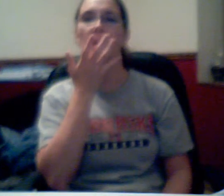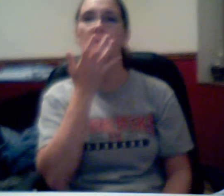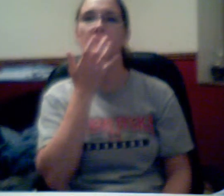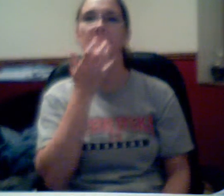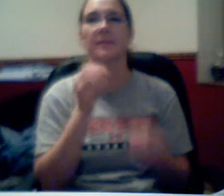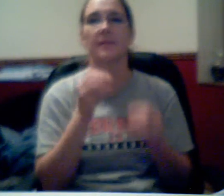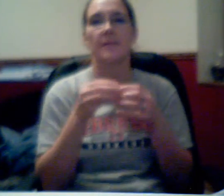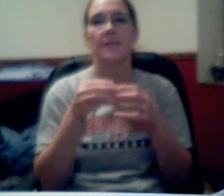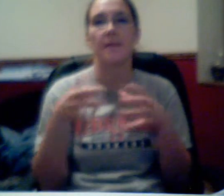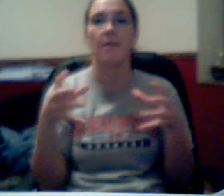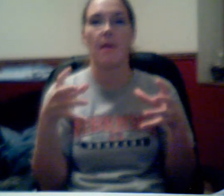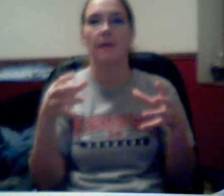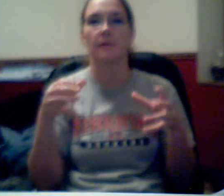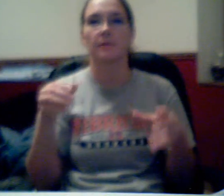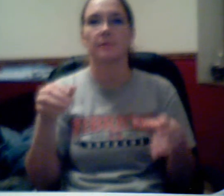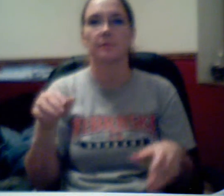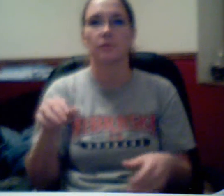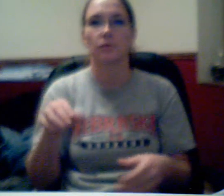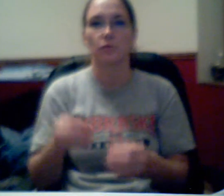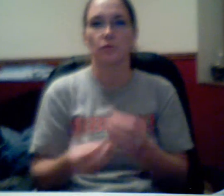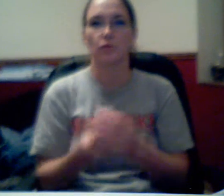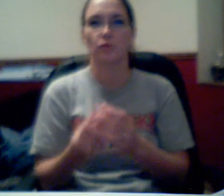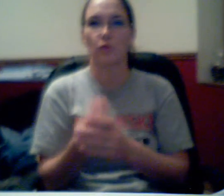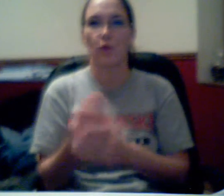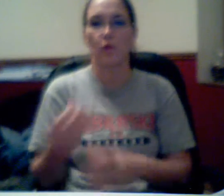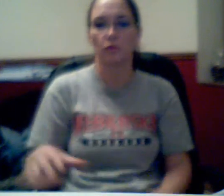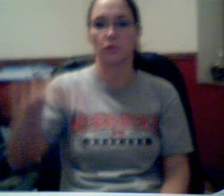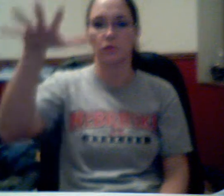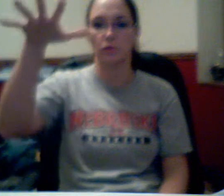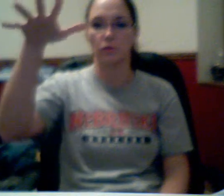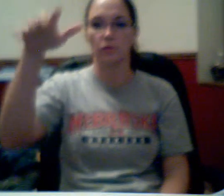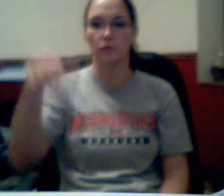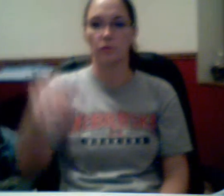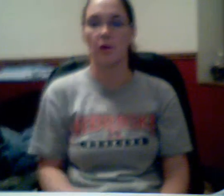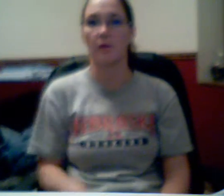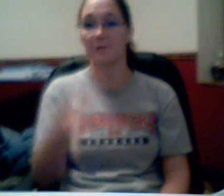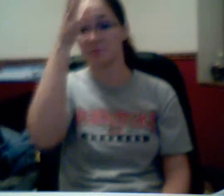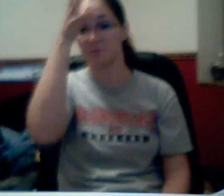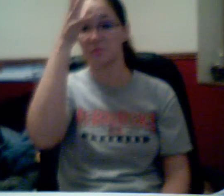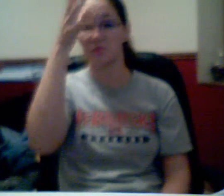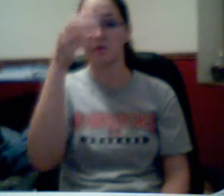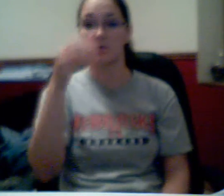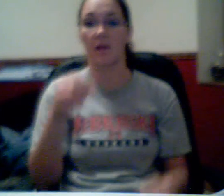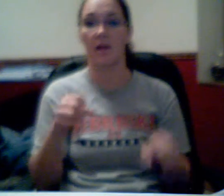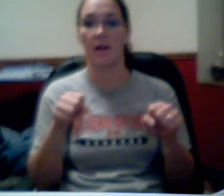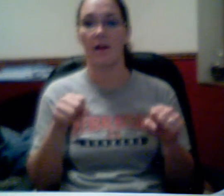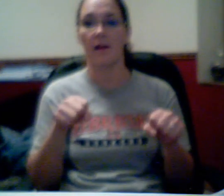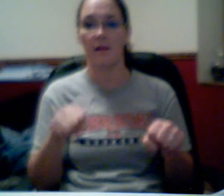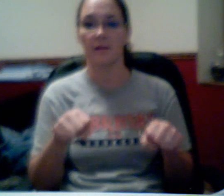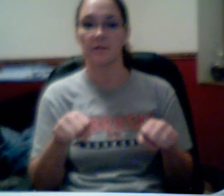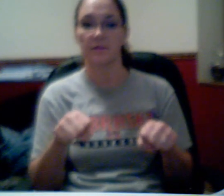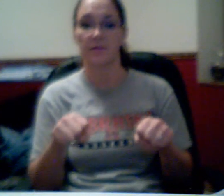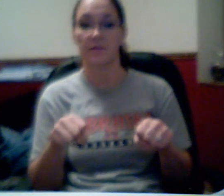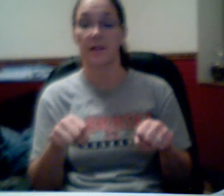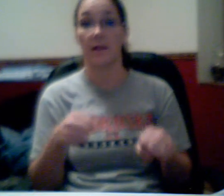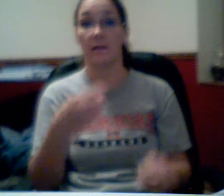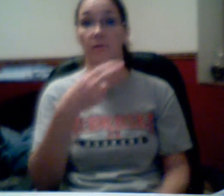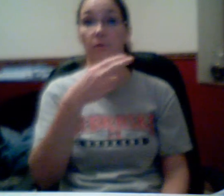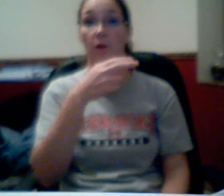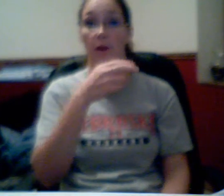south of the claim shanty, where blue-stem grass stood thick and tall, and Pa was cutting it for hay.